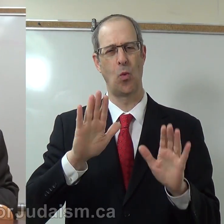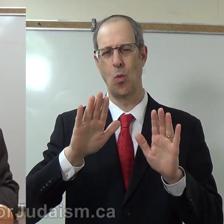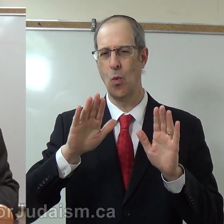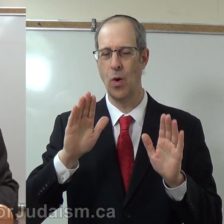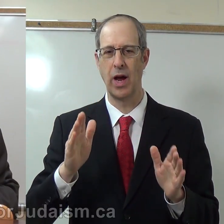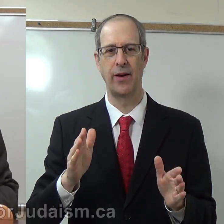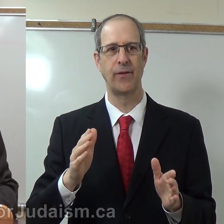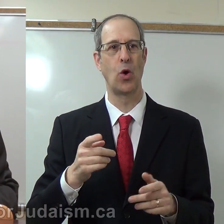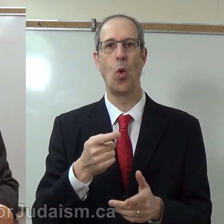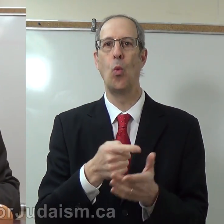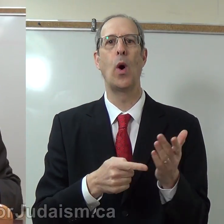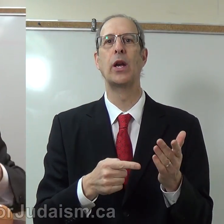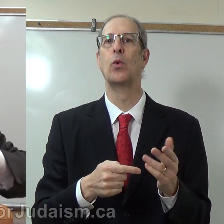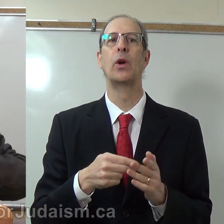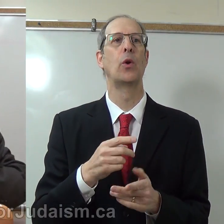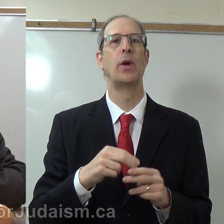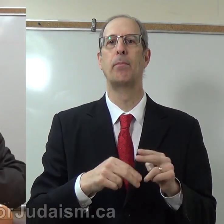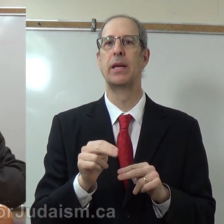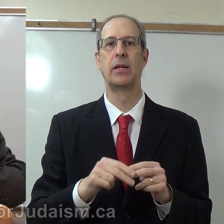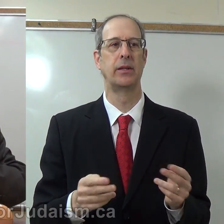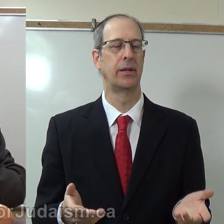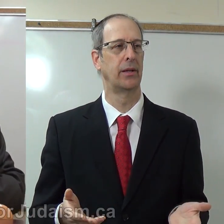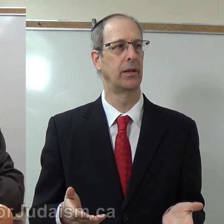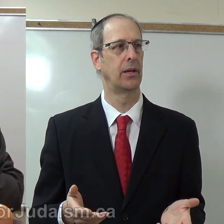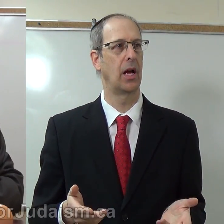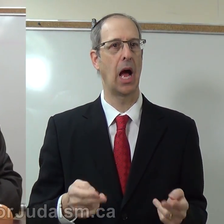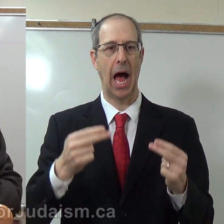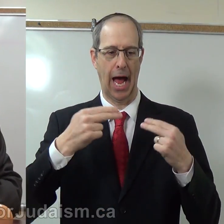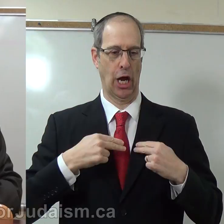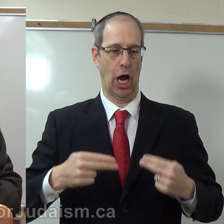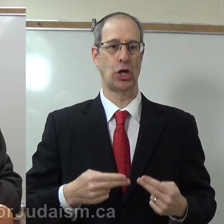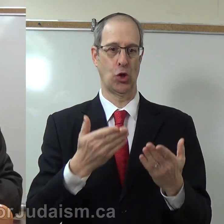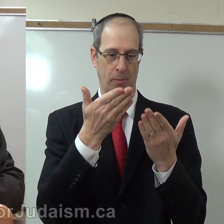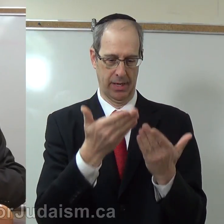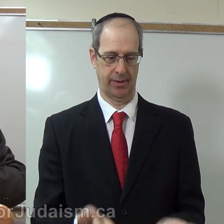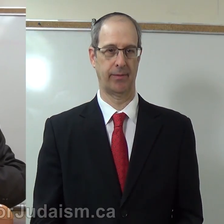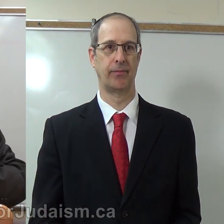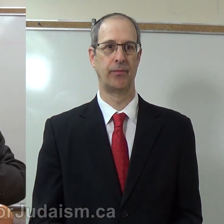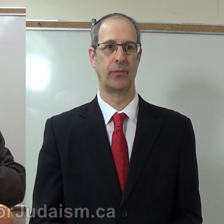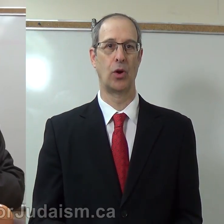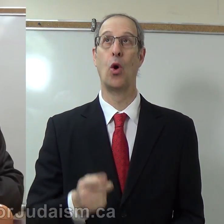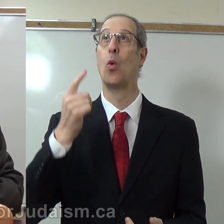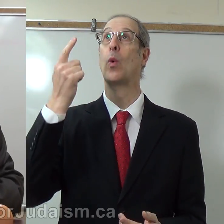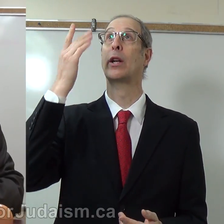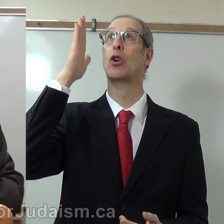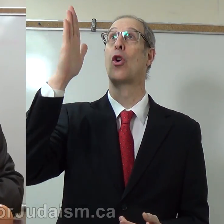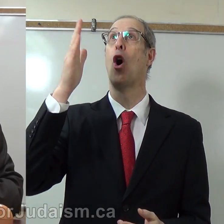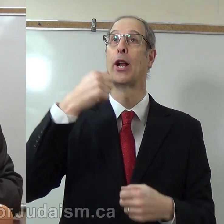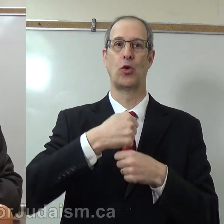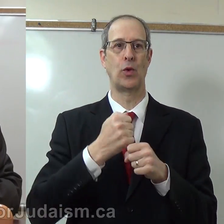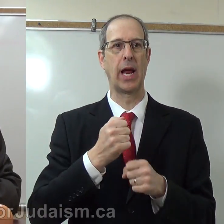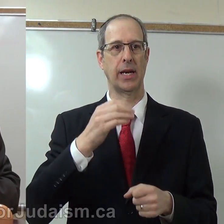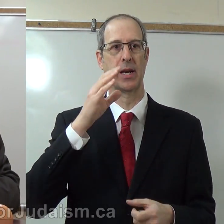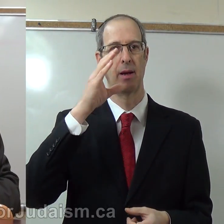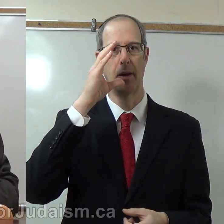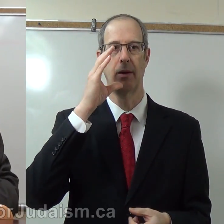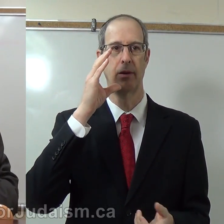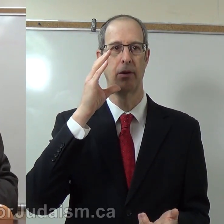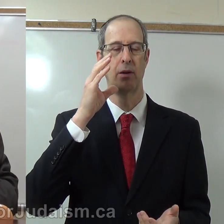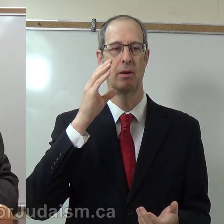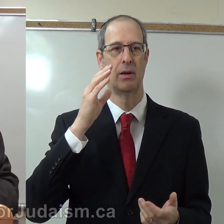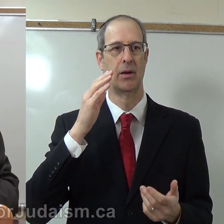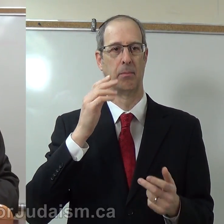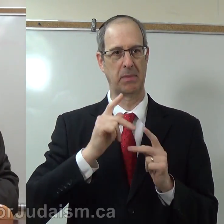wonderful. What are we building? We're building a human being. When God created us, God said,